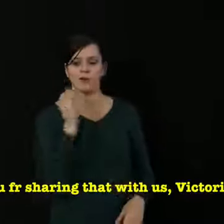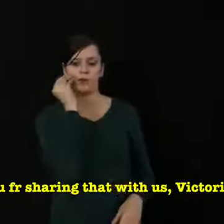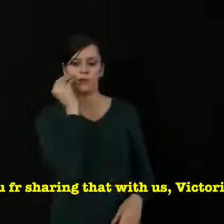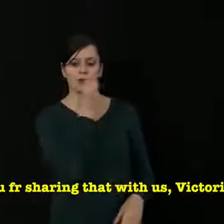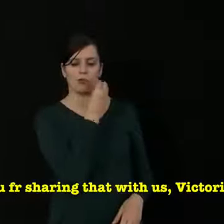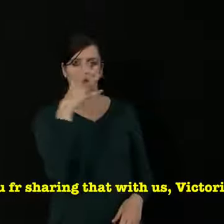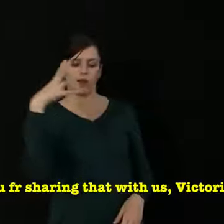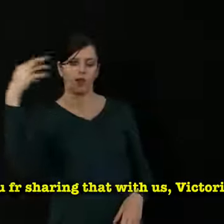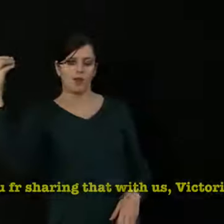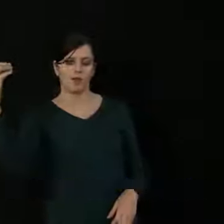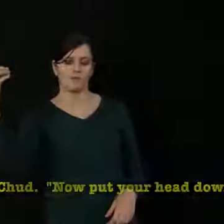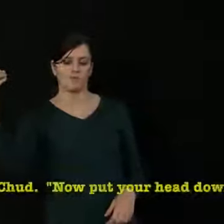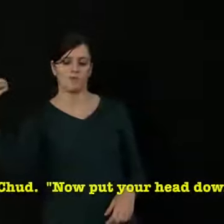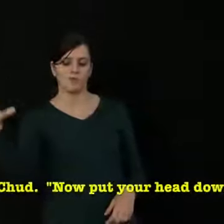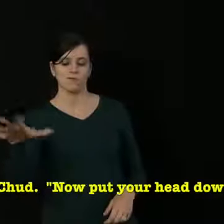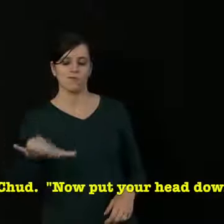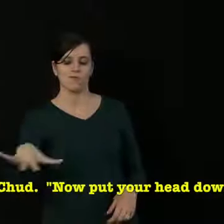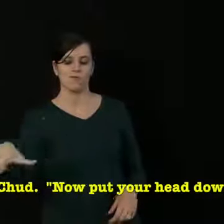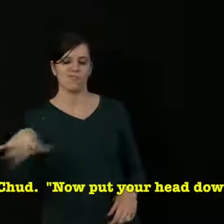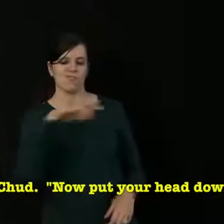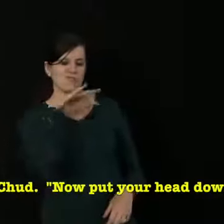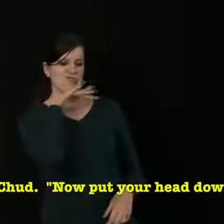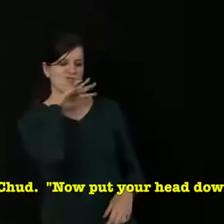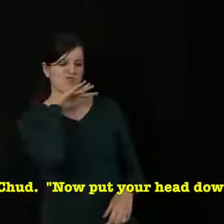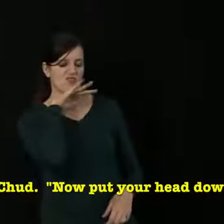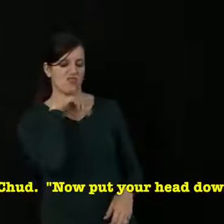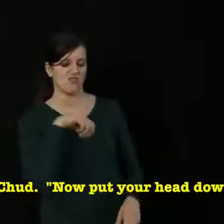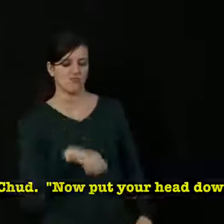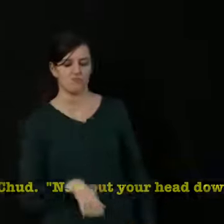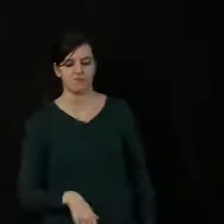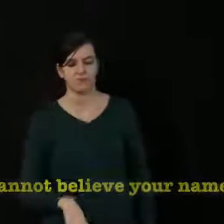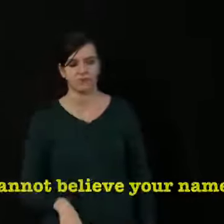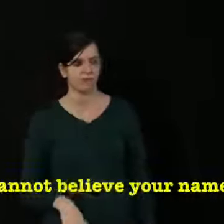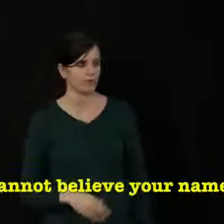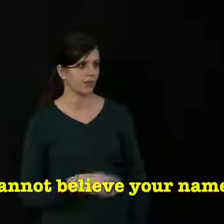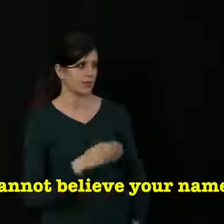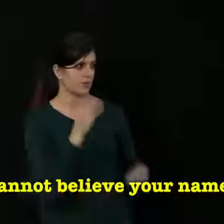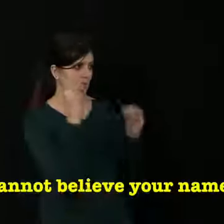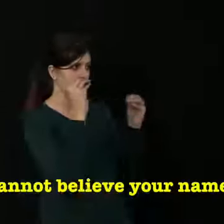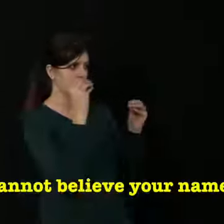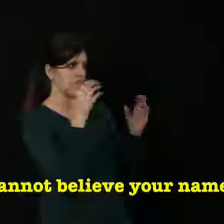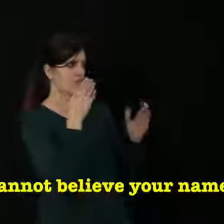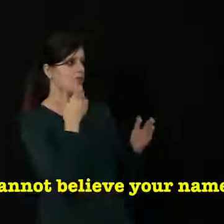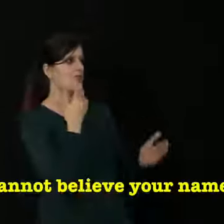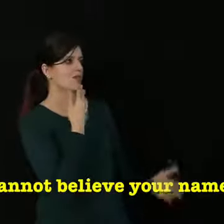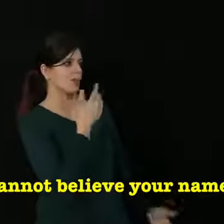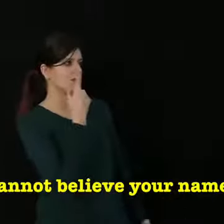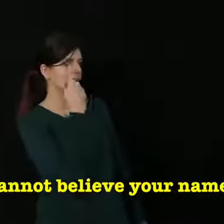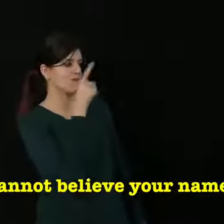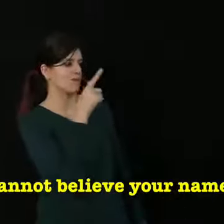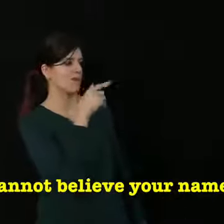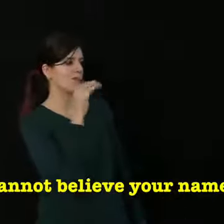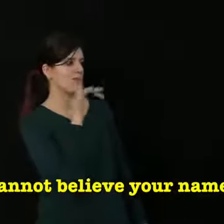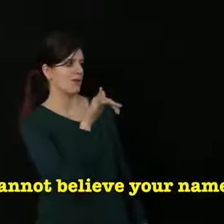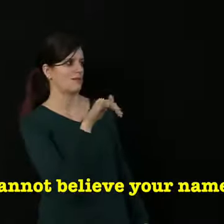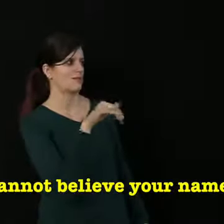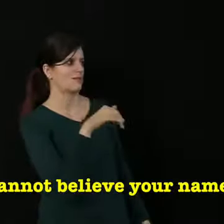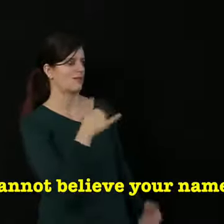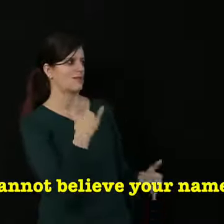us, Victoria," said Mrs. Chudd. "Now put your head down." "I just cannot believe your